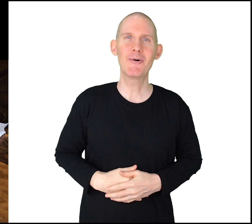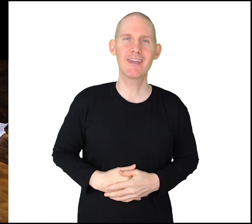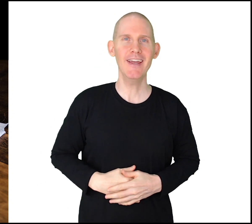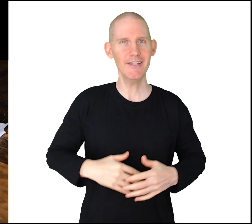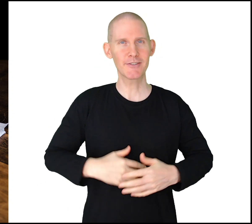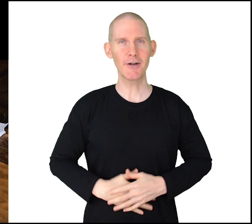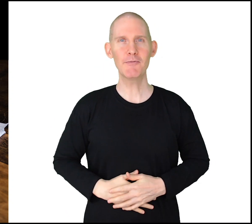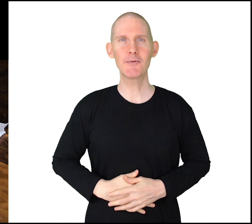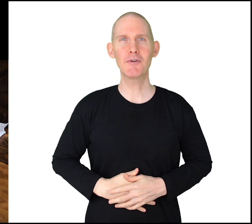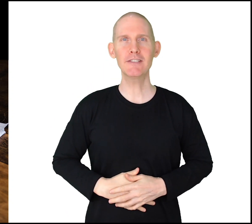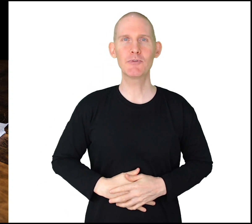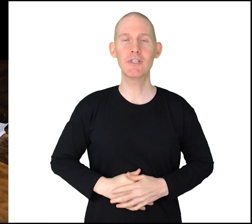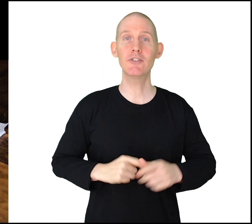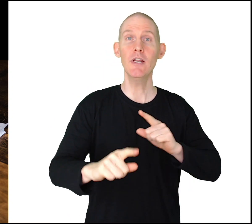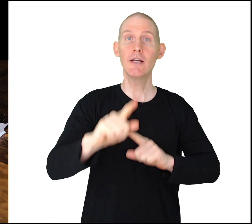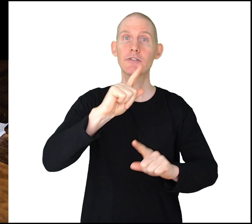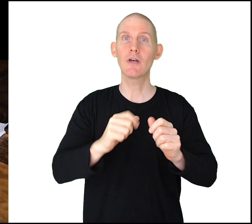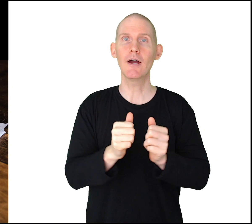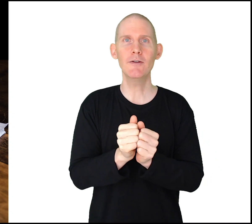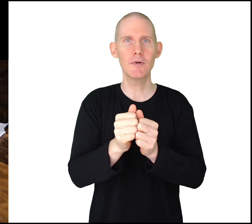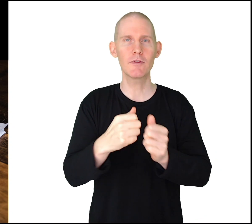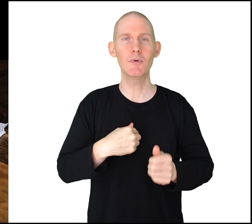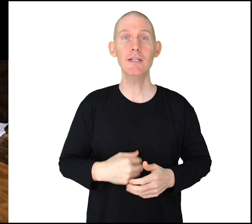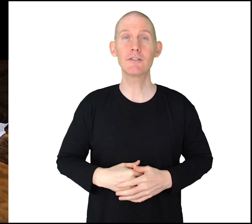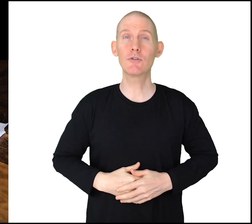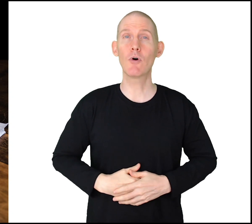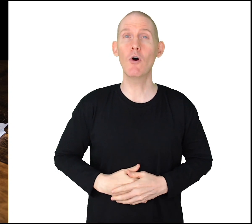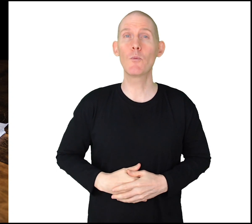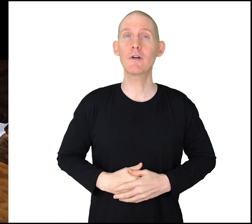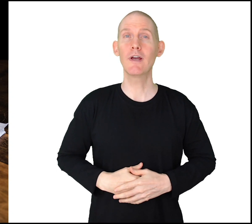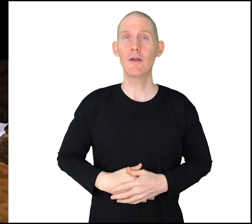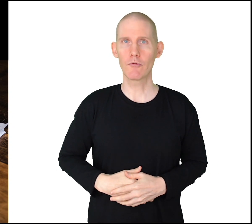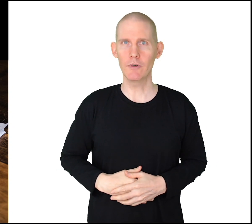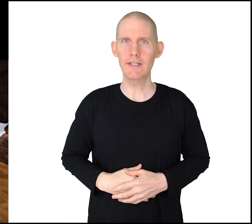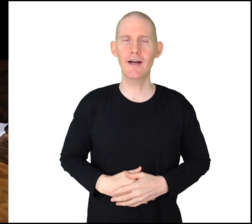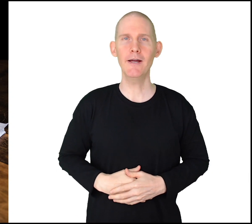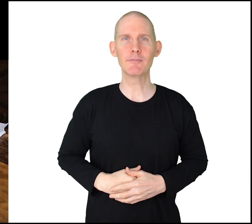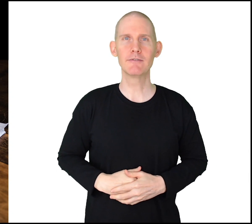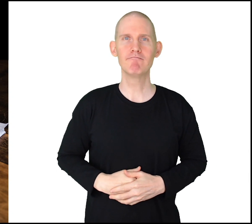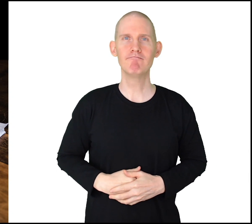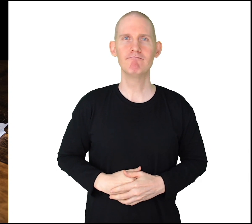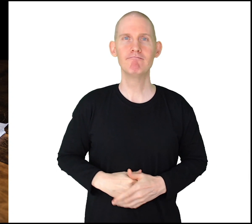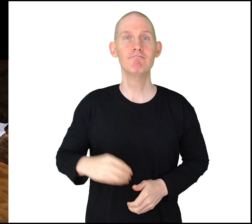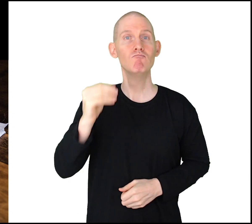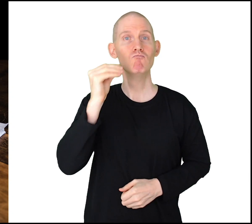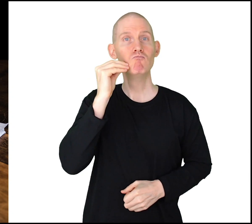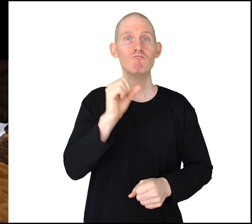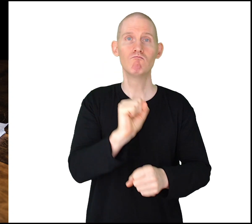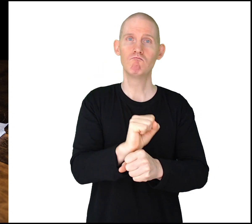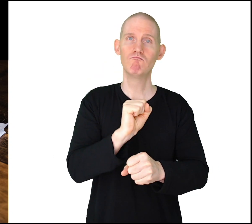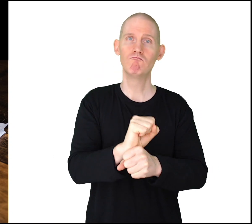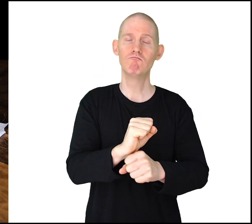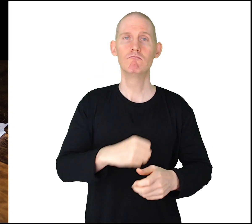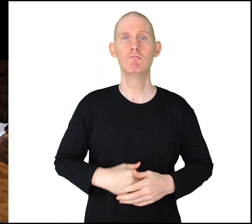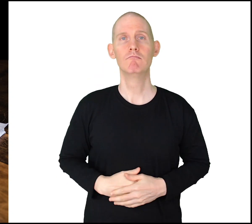Okay, starting from the rest position, sign with me. Let's do homework 3 times.